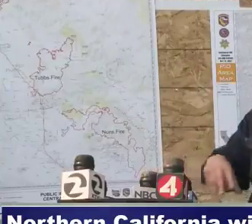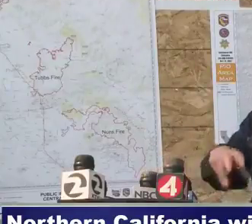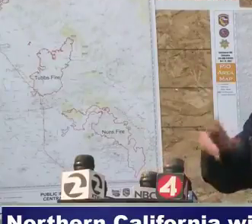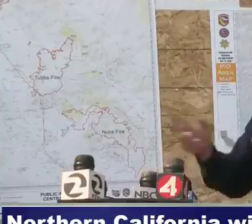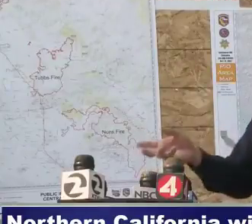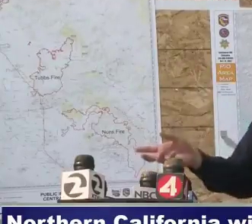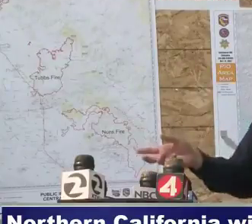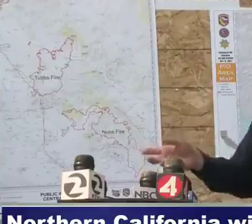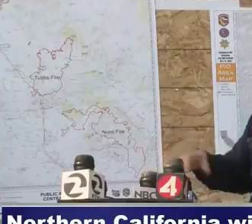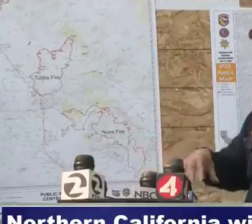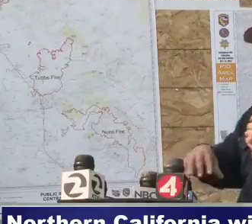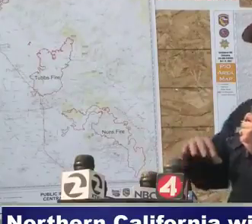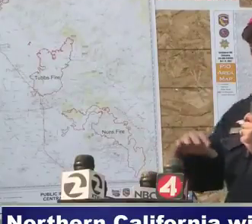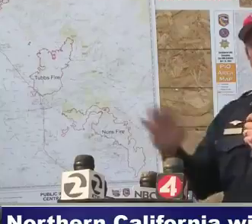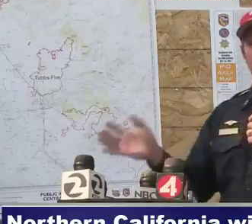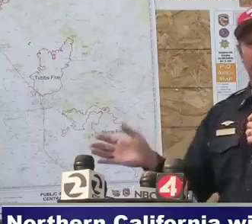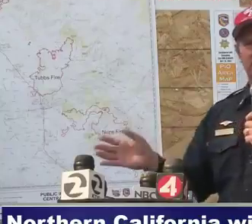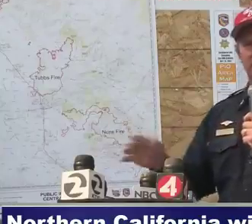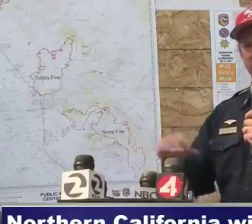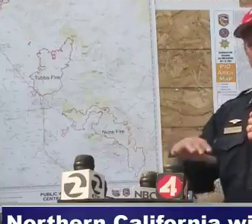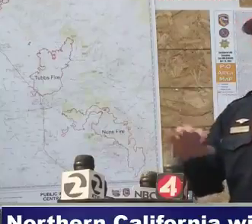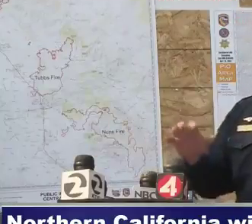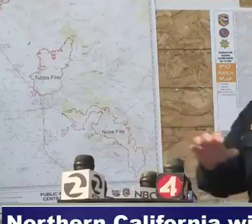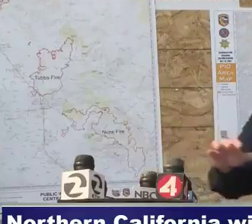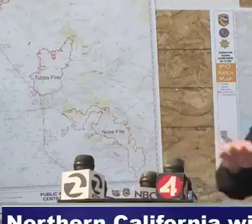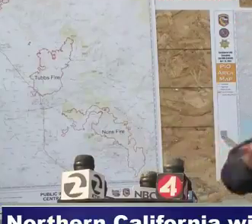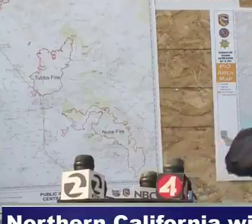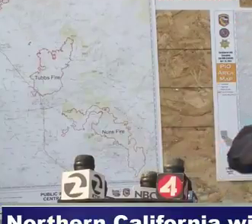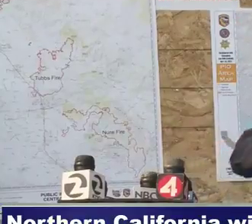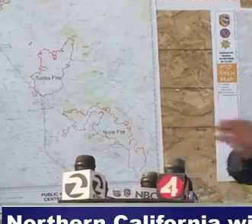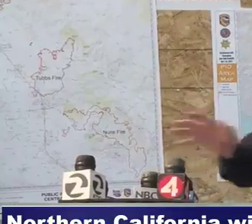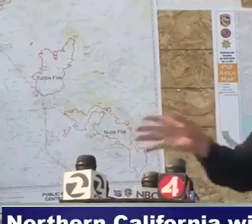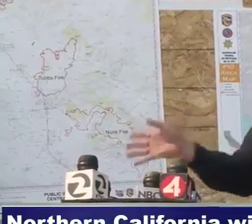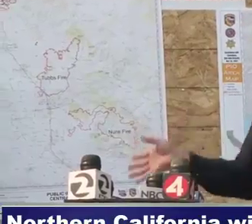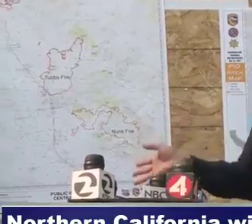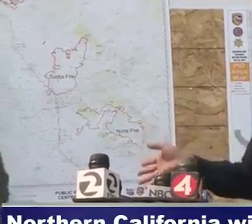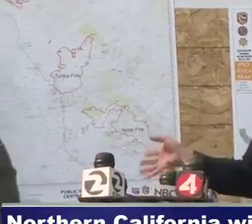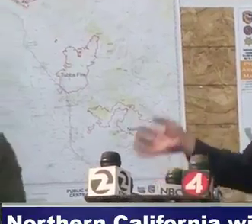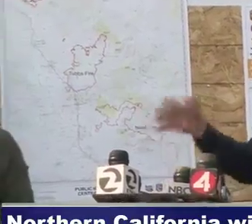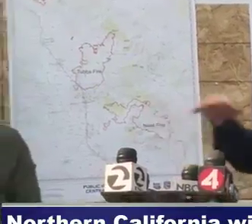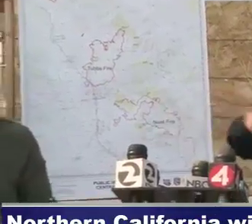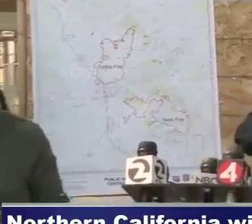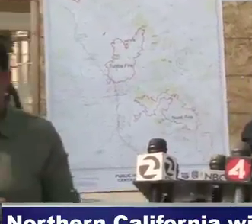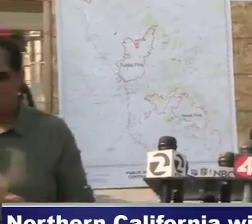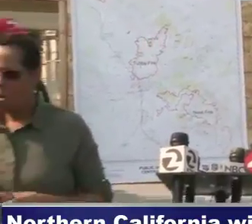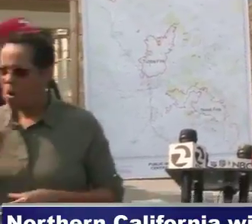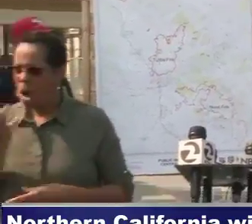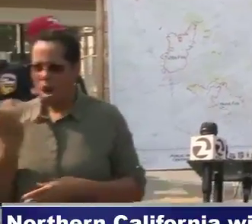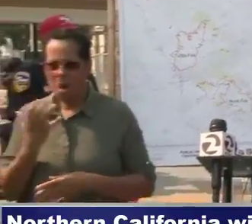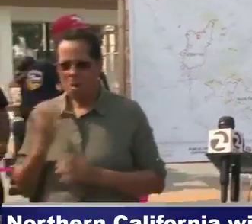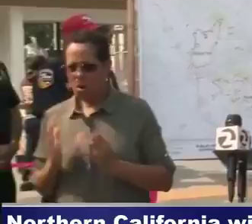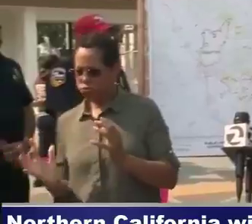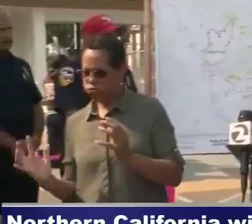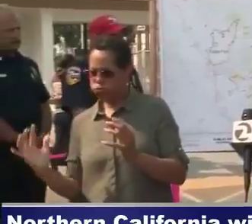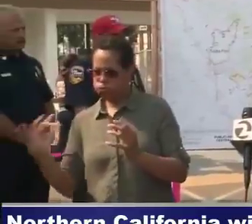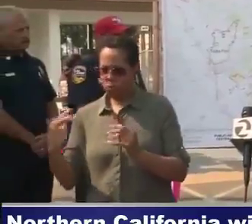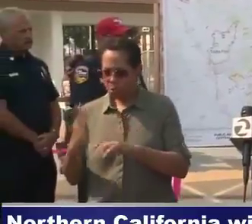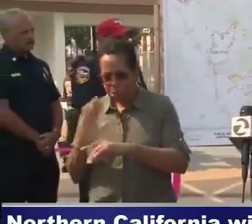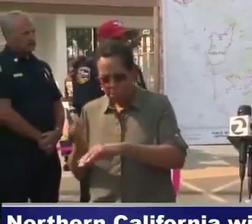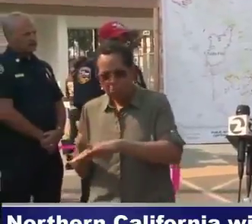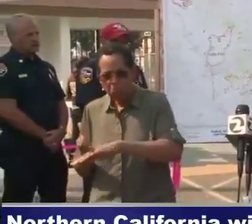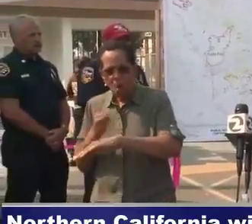forest and put some dirt on the ground. Some bulldozer blades on the ground. got around it, came back and proved that. We did a